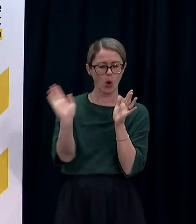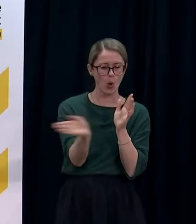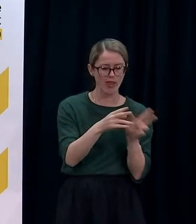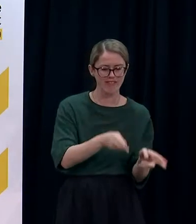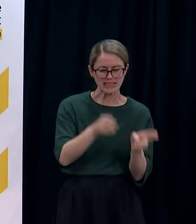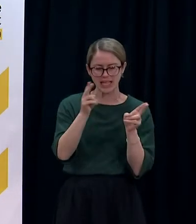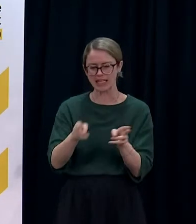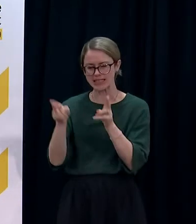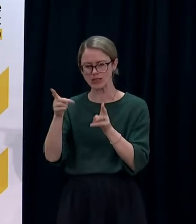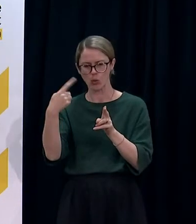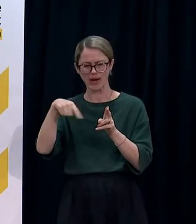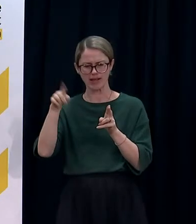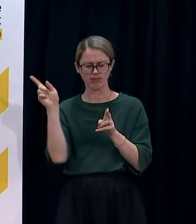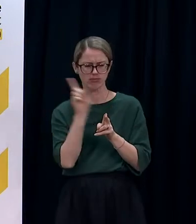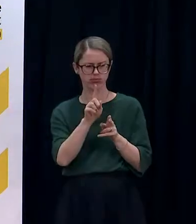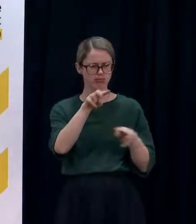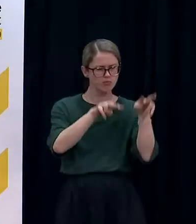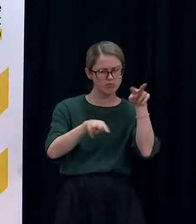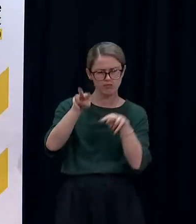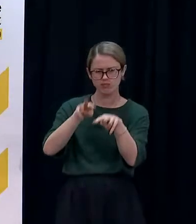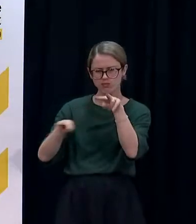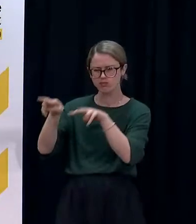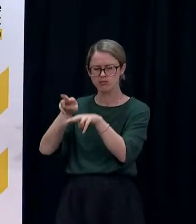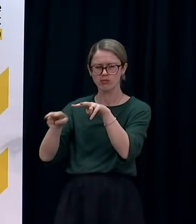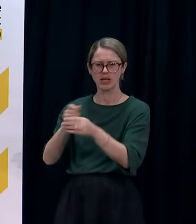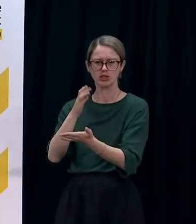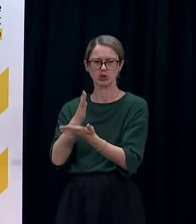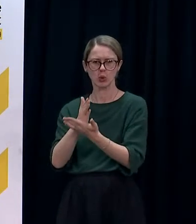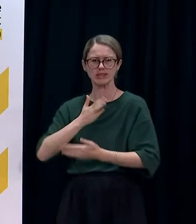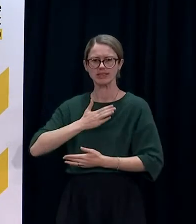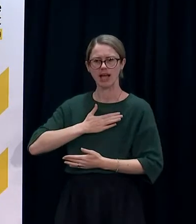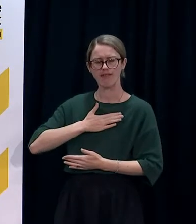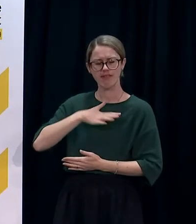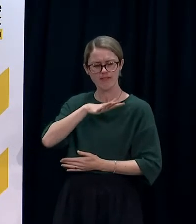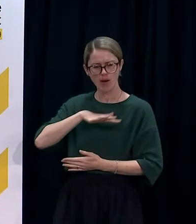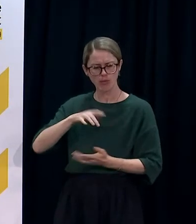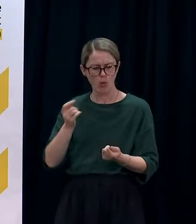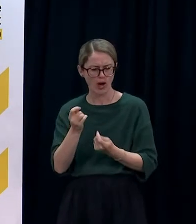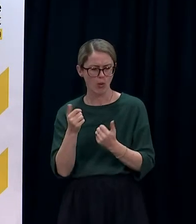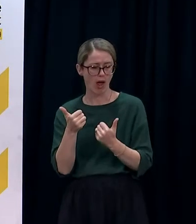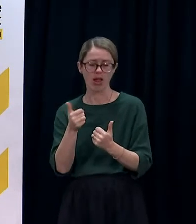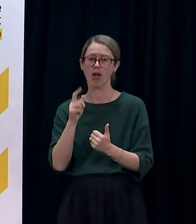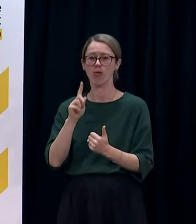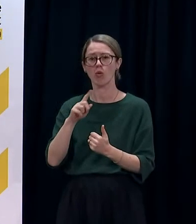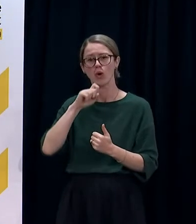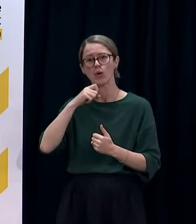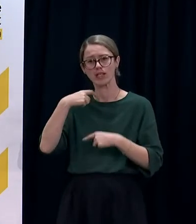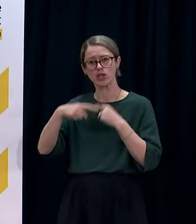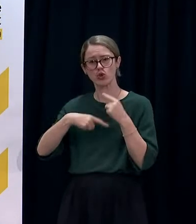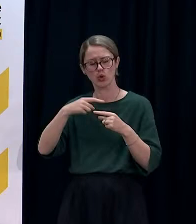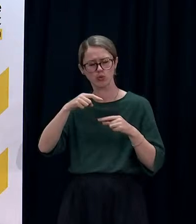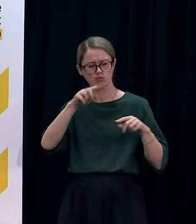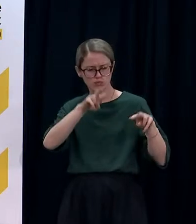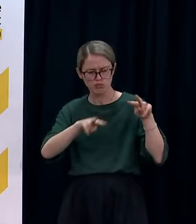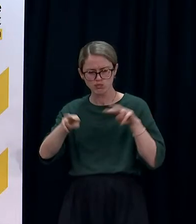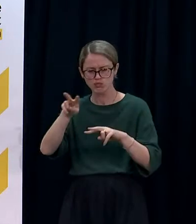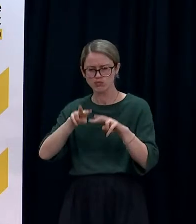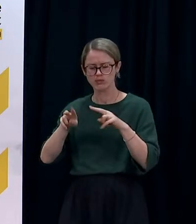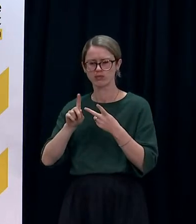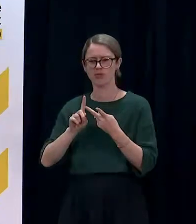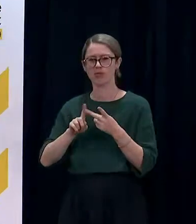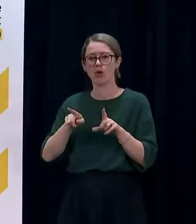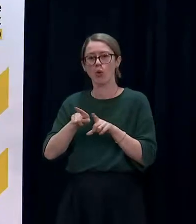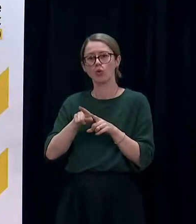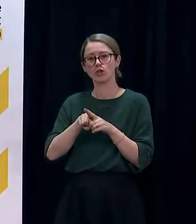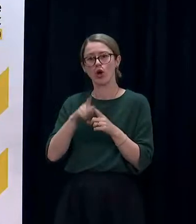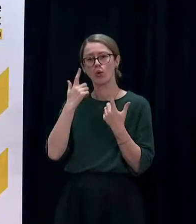they are operating the way that we want them to, that they're safe environments, and we'll continue to look at those. There are also welfare checks